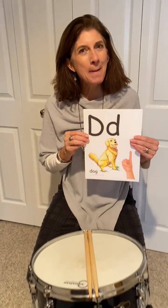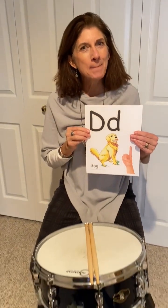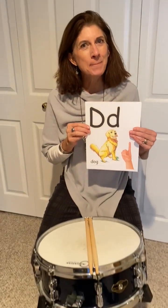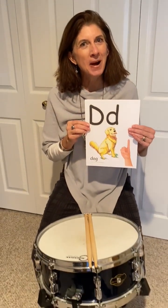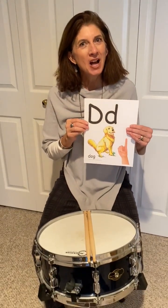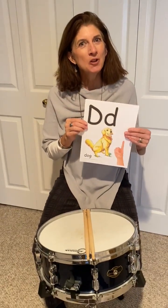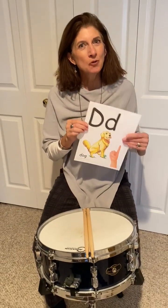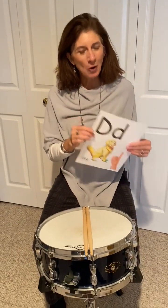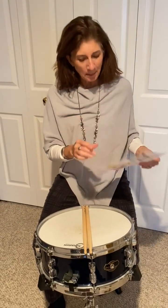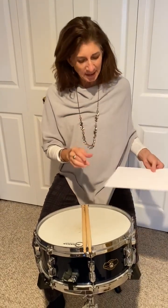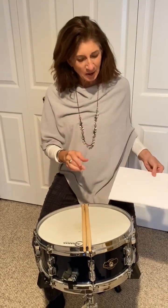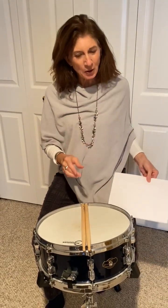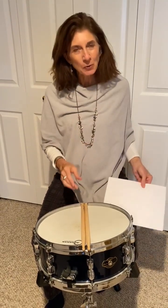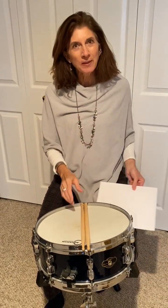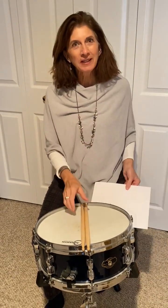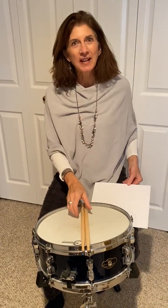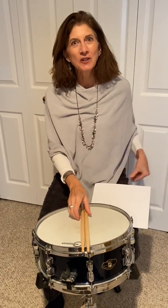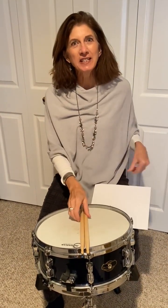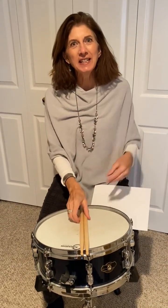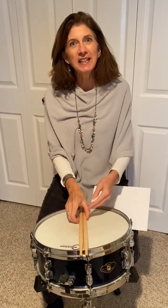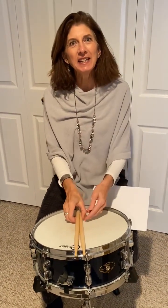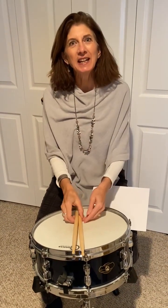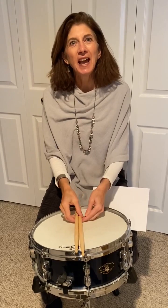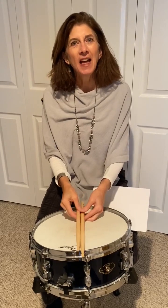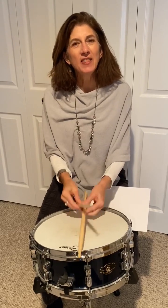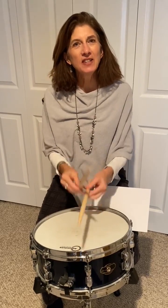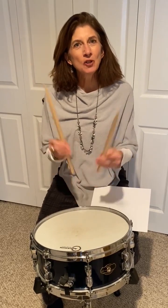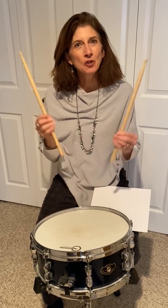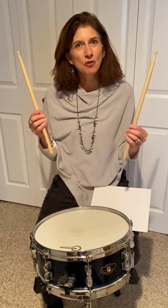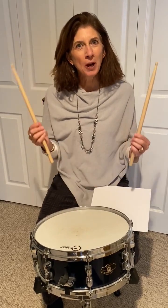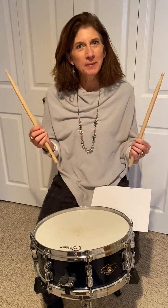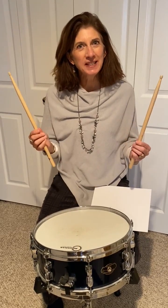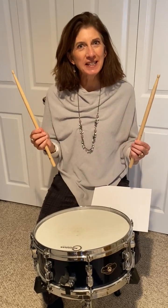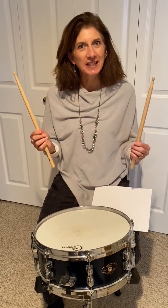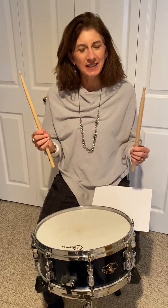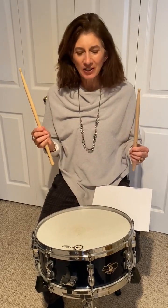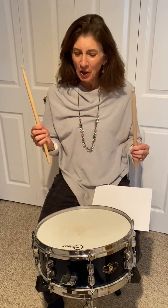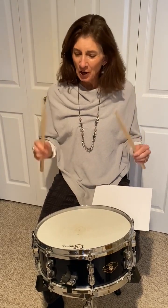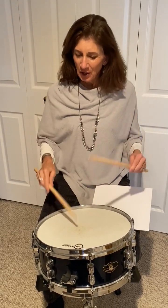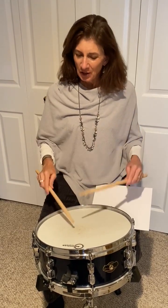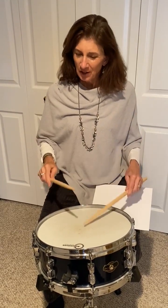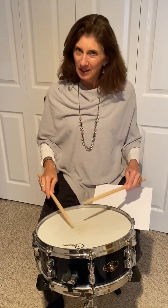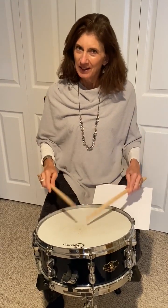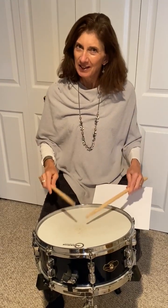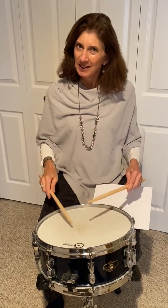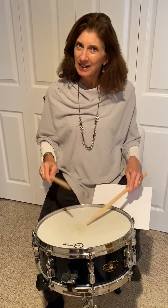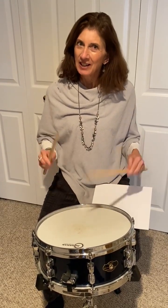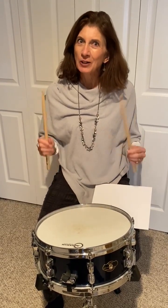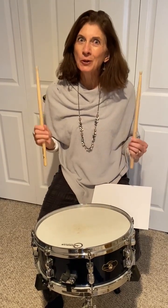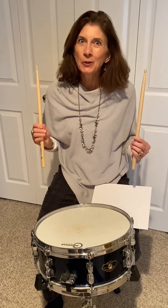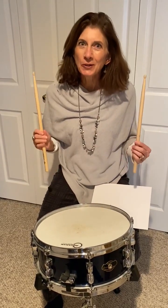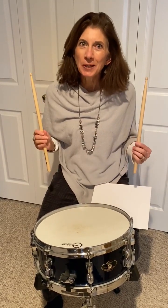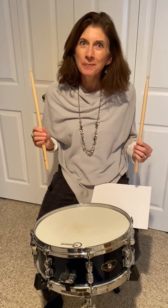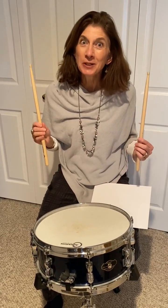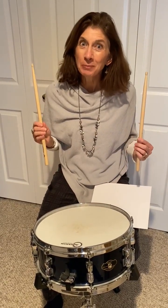Drum. Drum starts with the letter D. And these are drumsticks. You use them to play